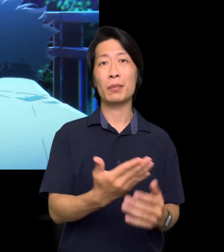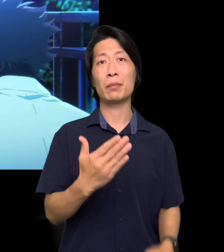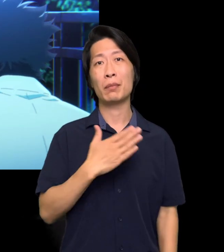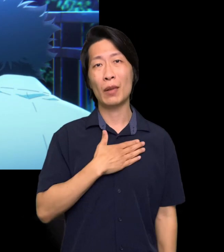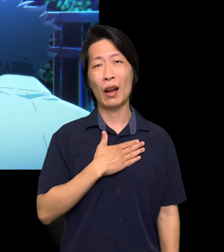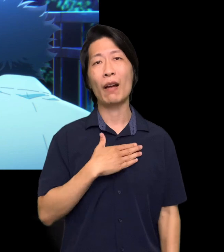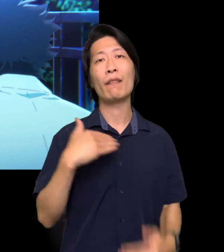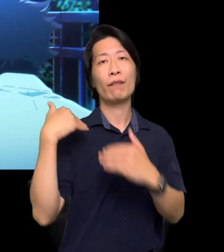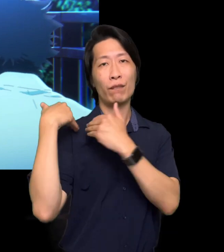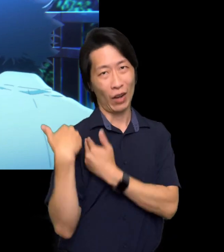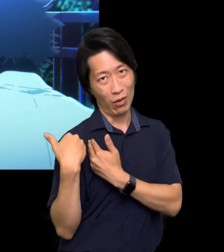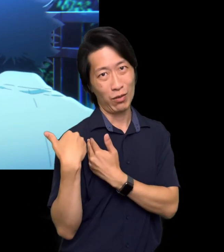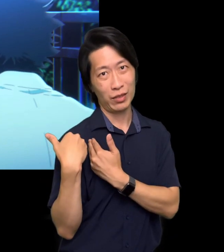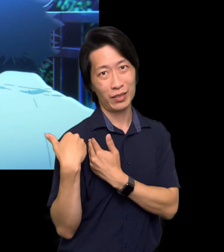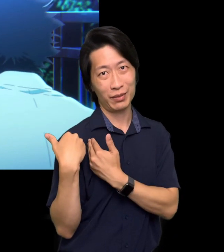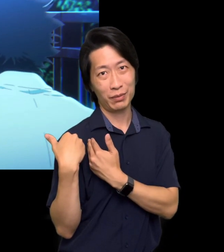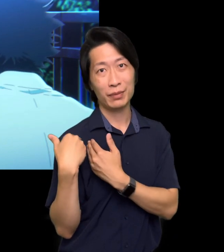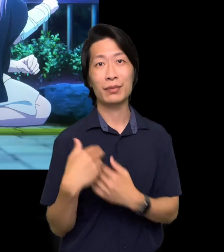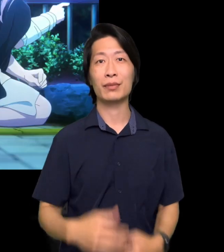Everything is my fault.